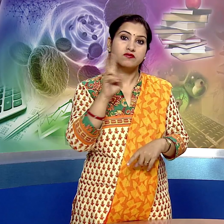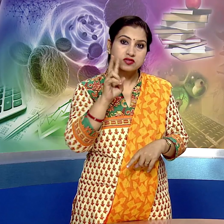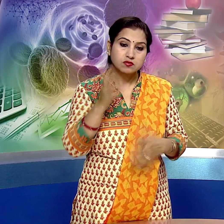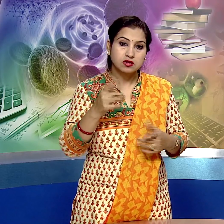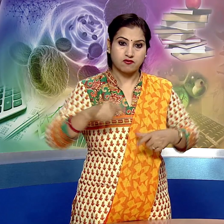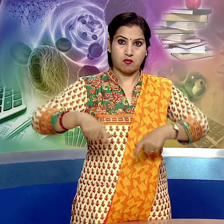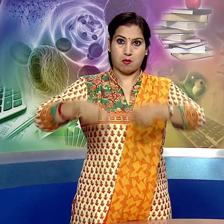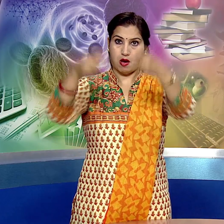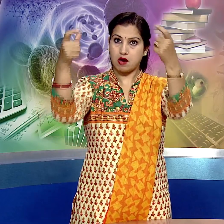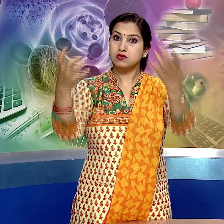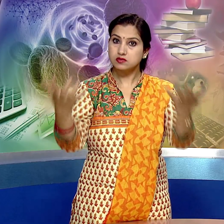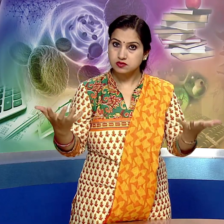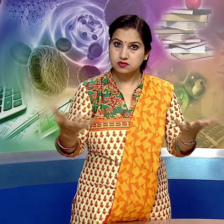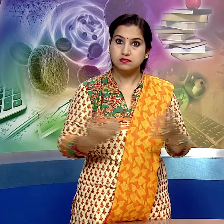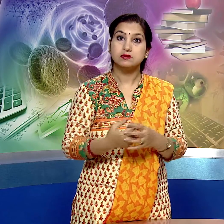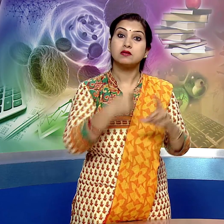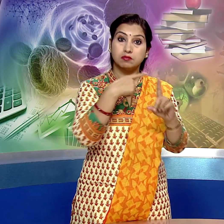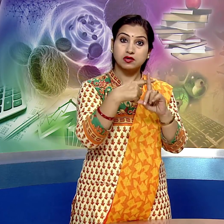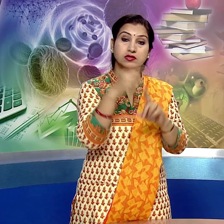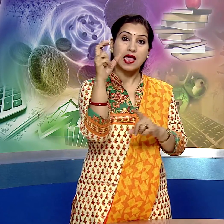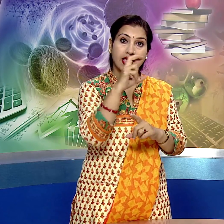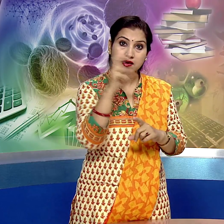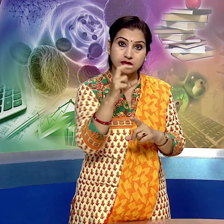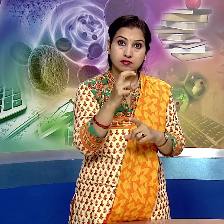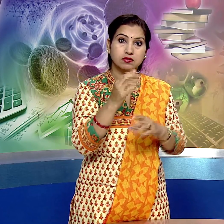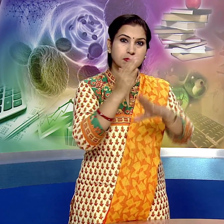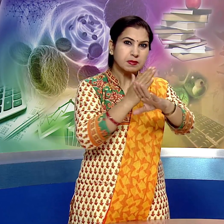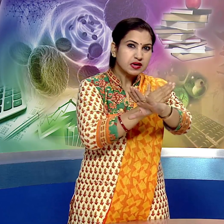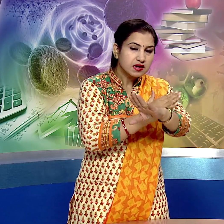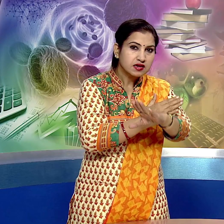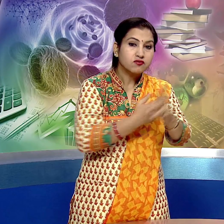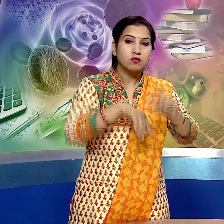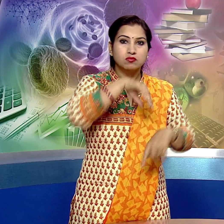plants and eggs and meat from goat, chicken, etc.